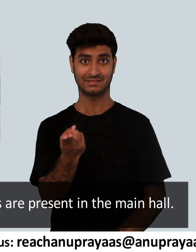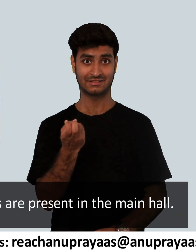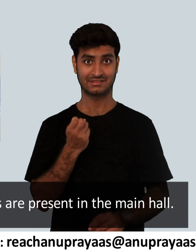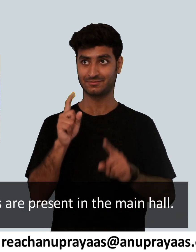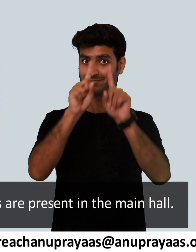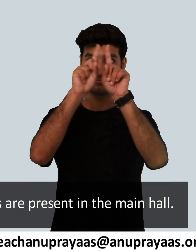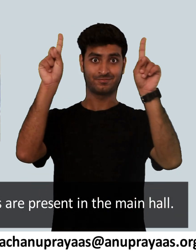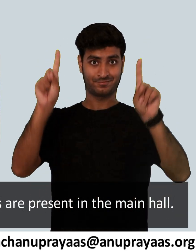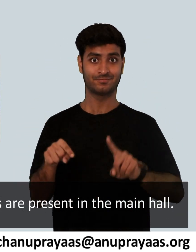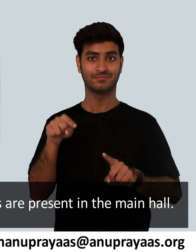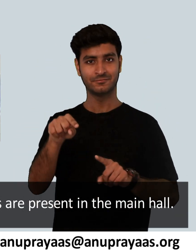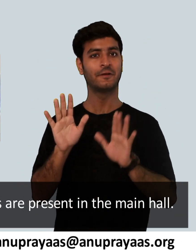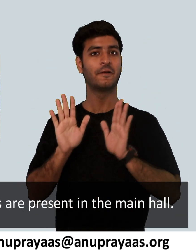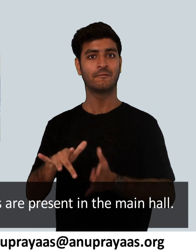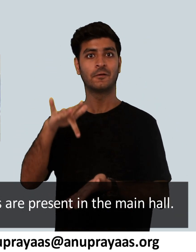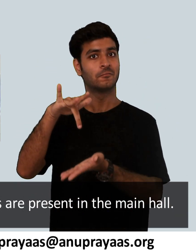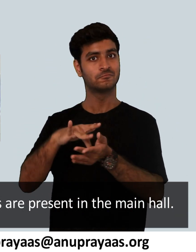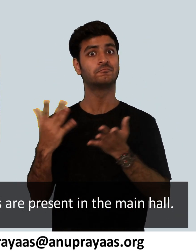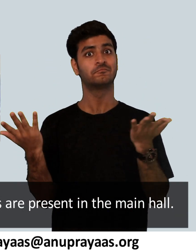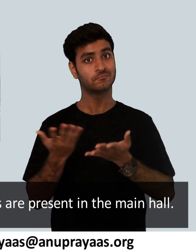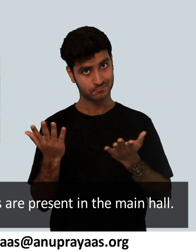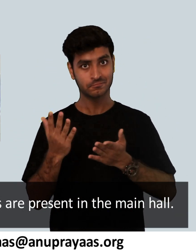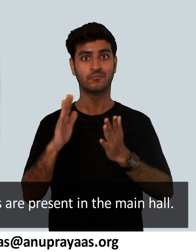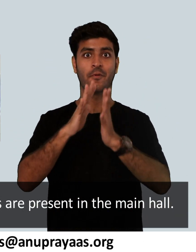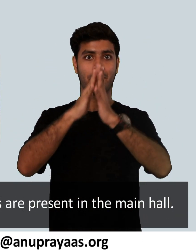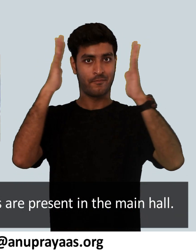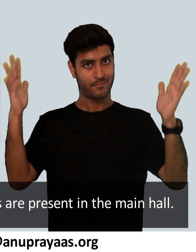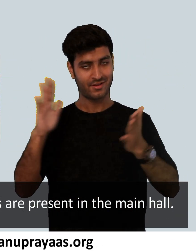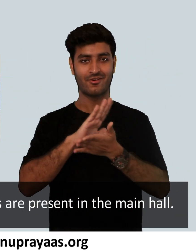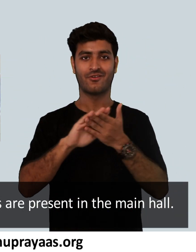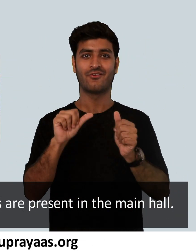Ticket counters are present in the main hall.